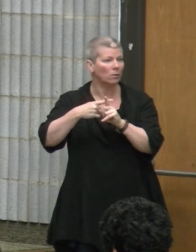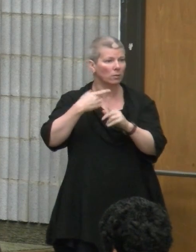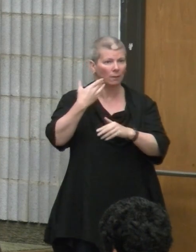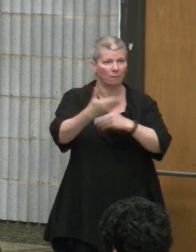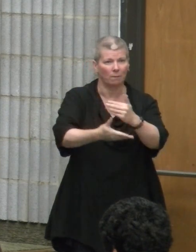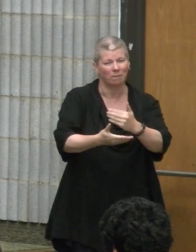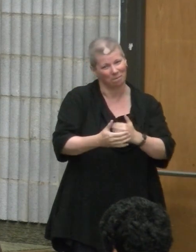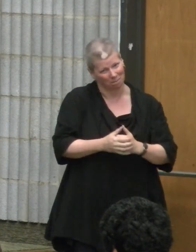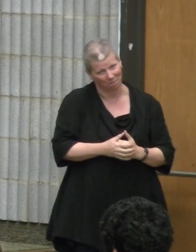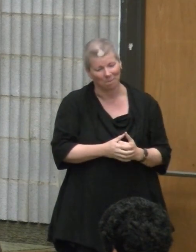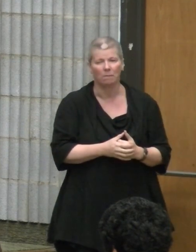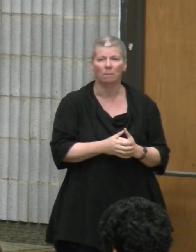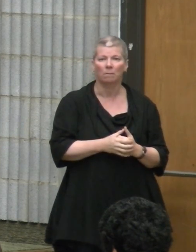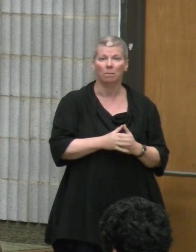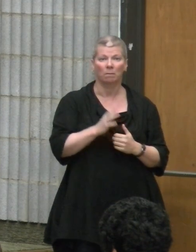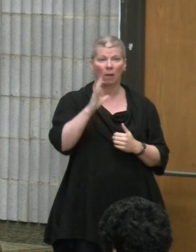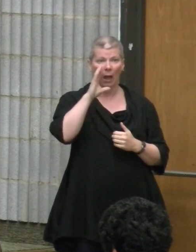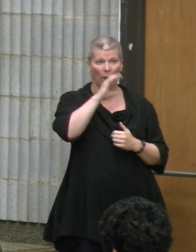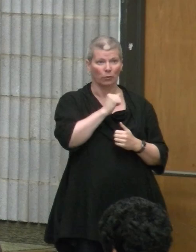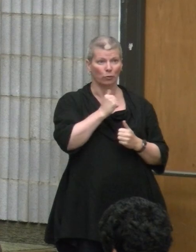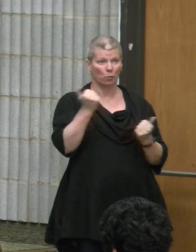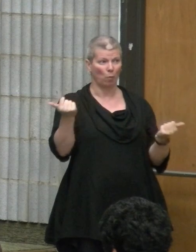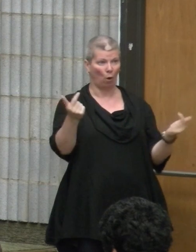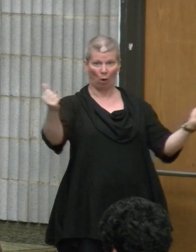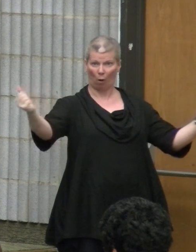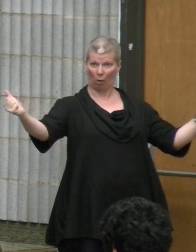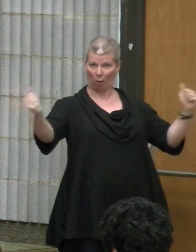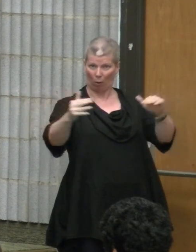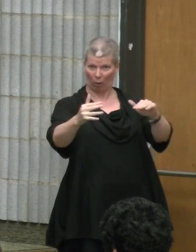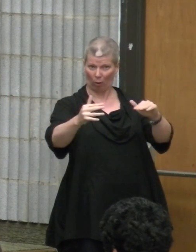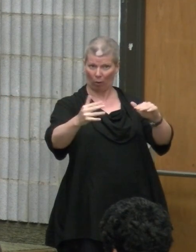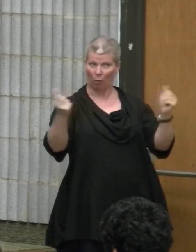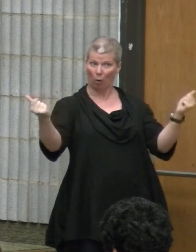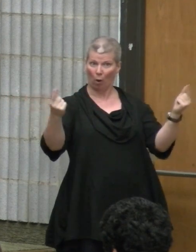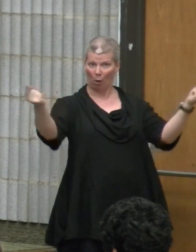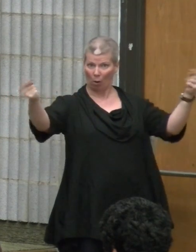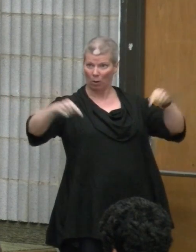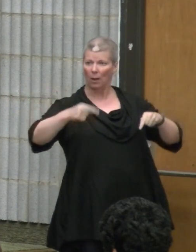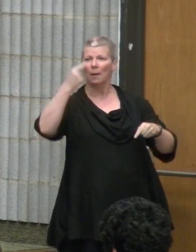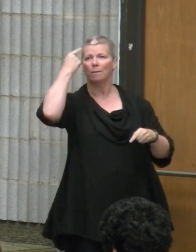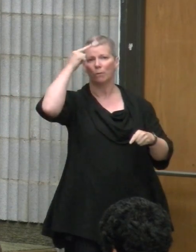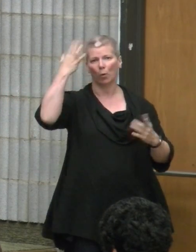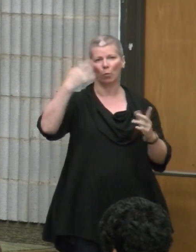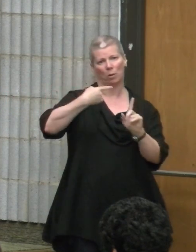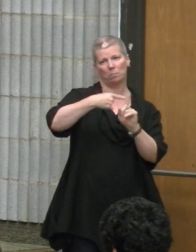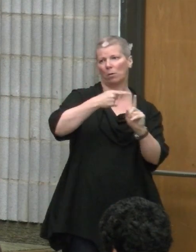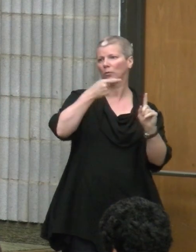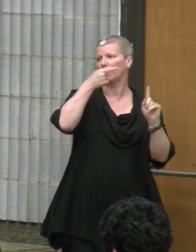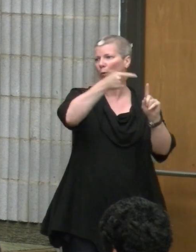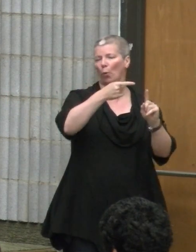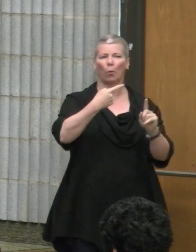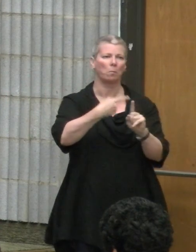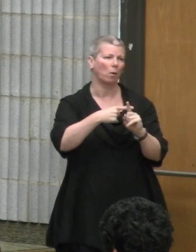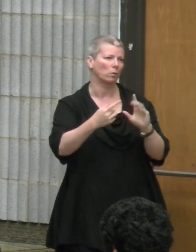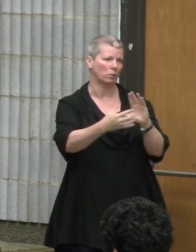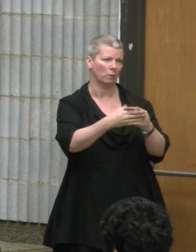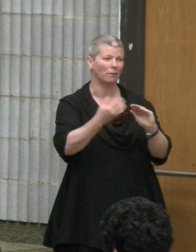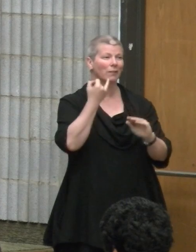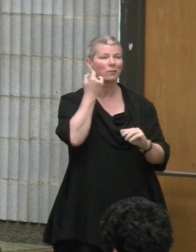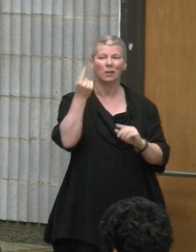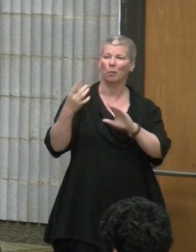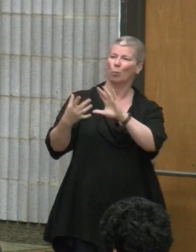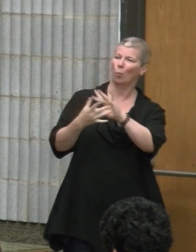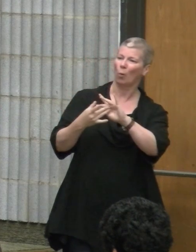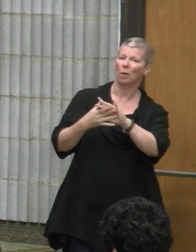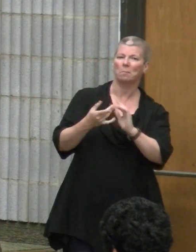we're all attending this conference, we're all here to learn, and we're all here with positive intentions. So if someone says something problematic, if we can